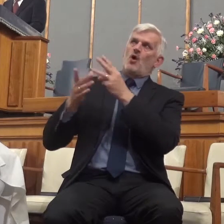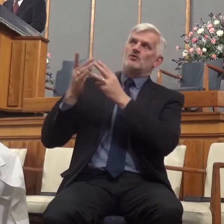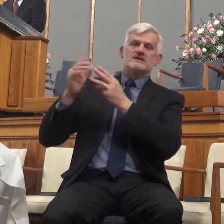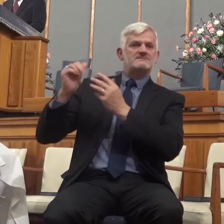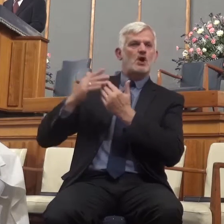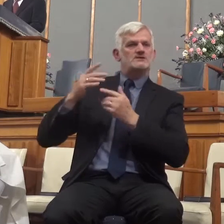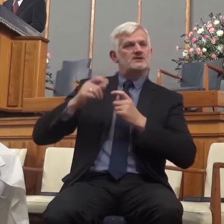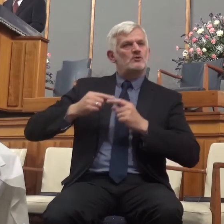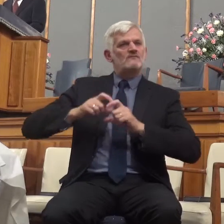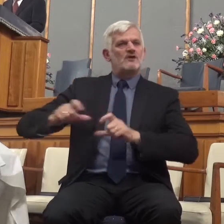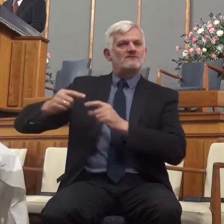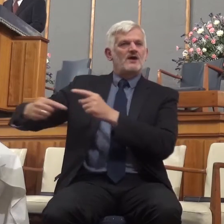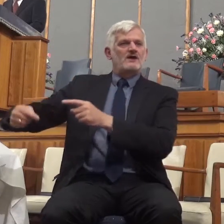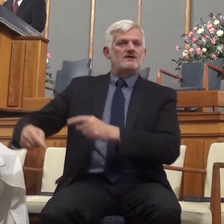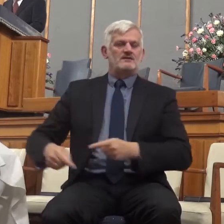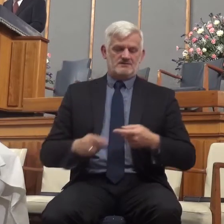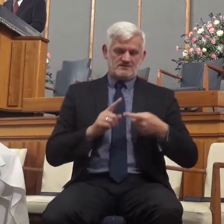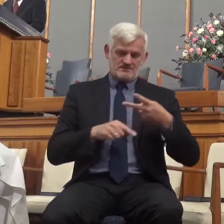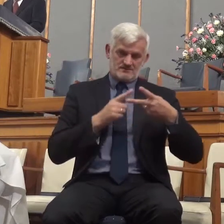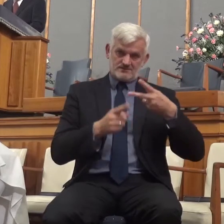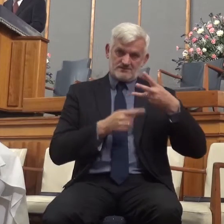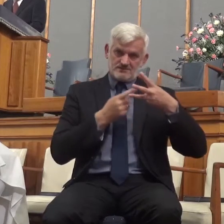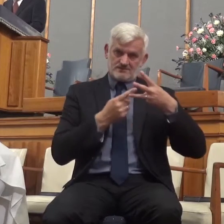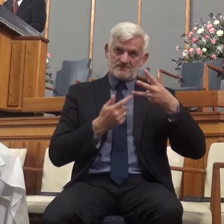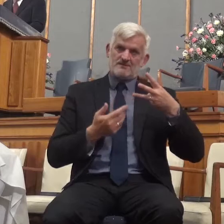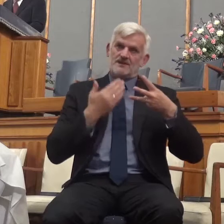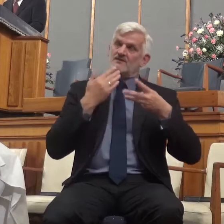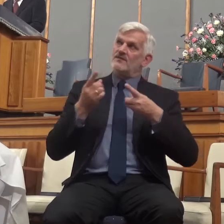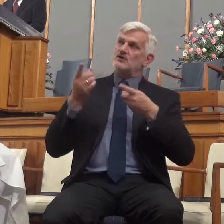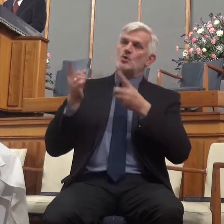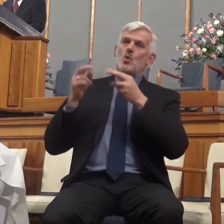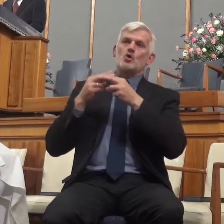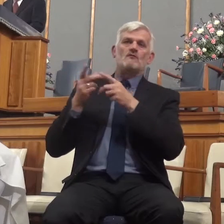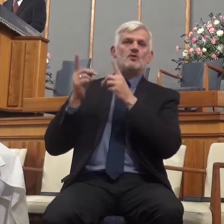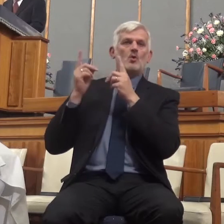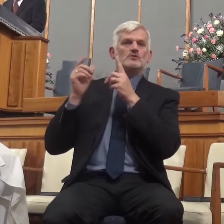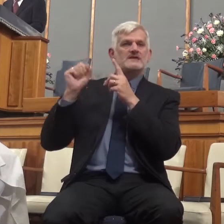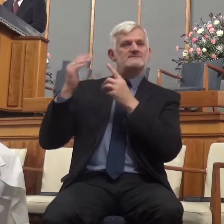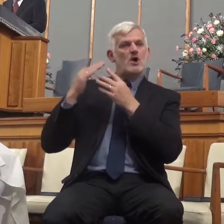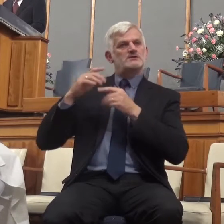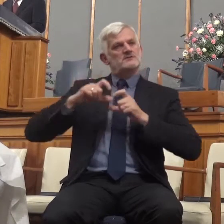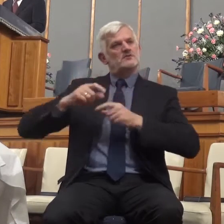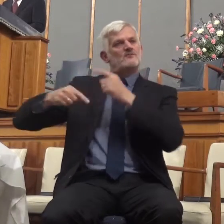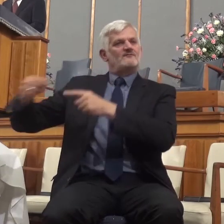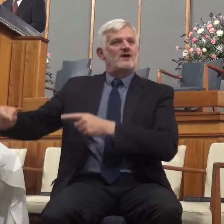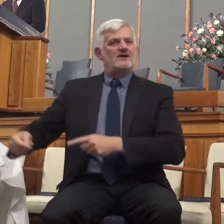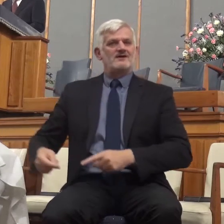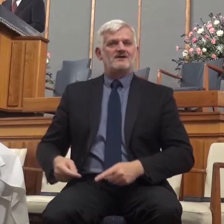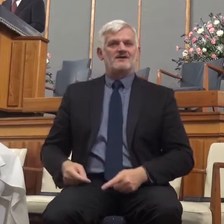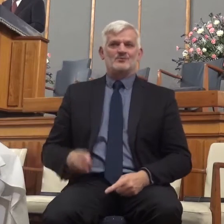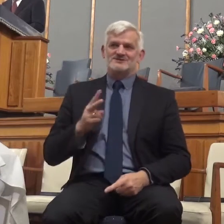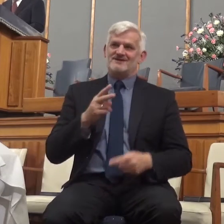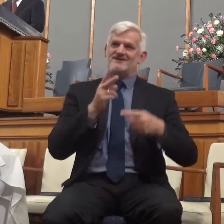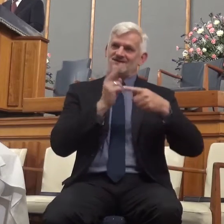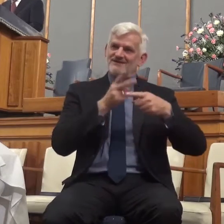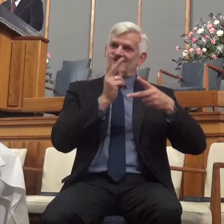endureth forever. Oh, give thanks, verse 3, to the Lord of lords, for His mercy endureth forever. And